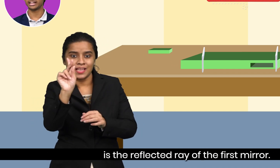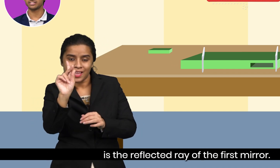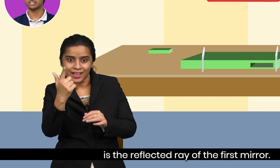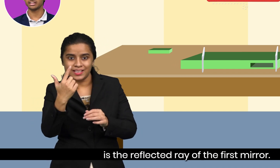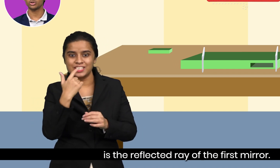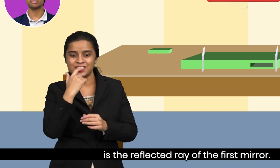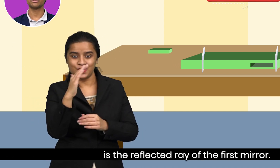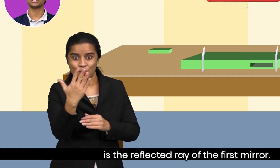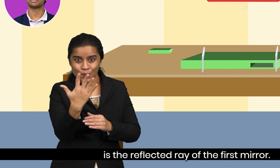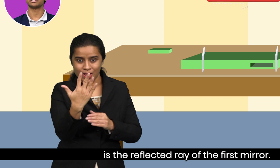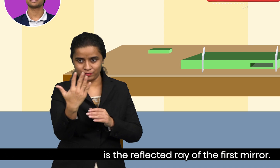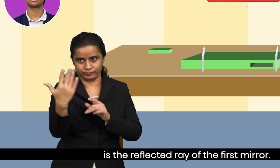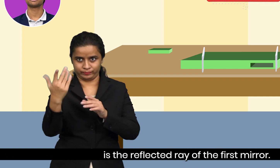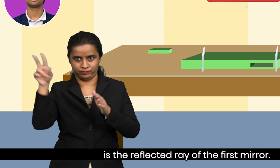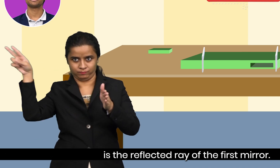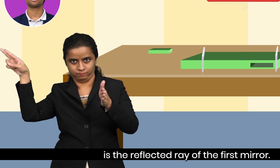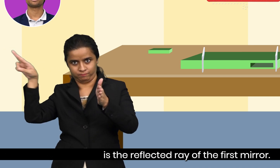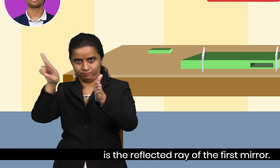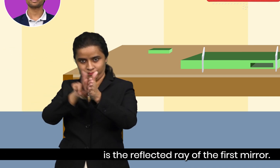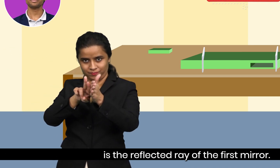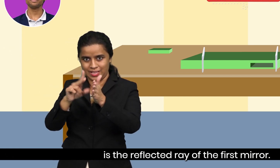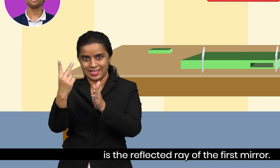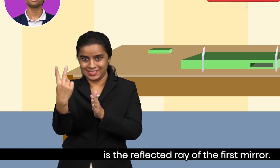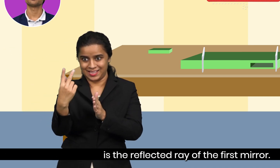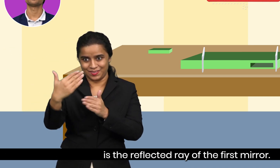the reflected ray of the first mirror.